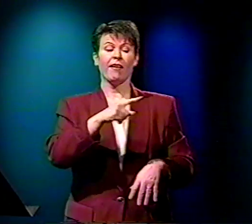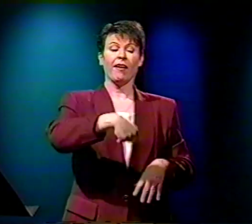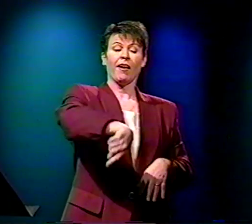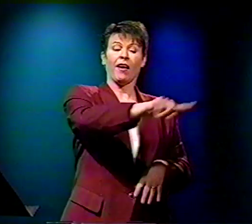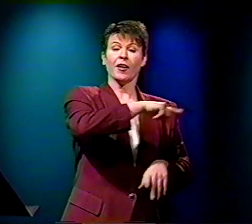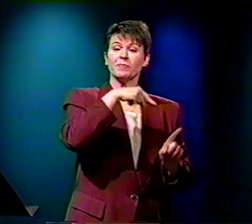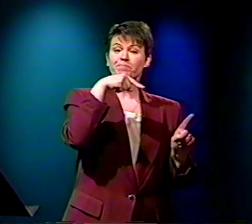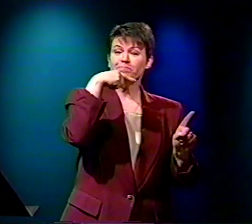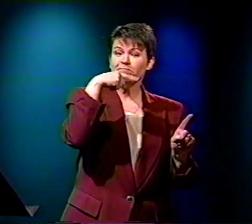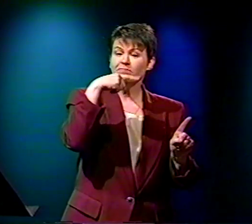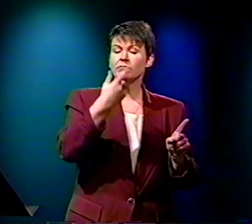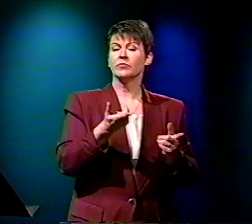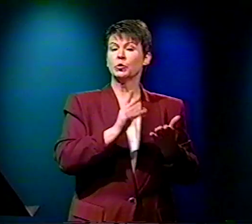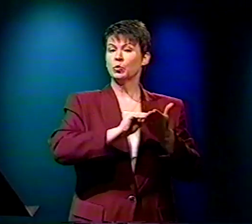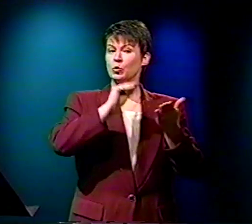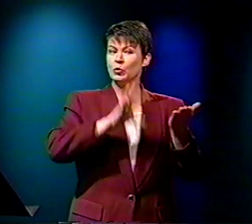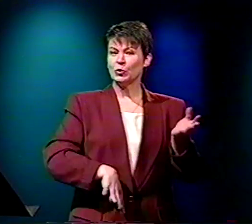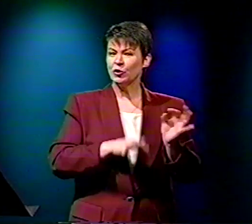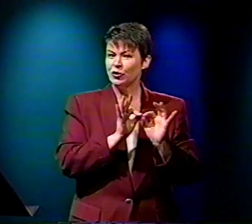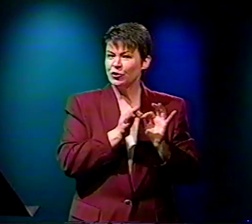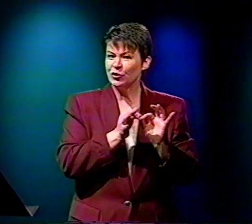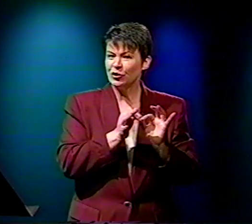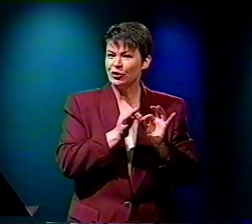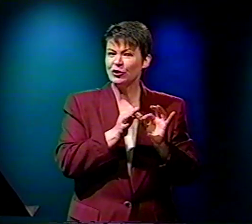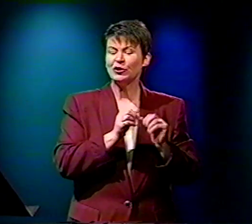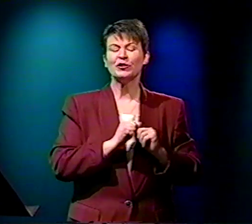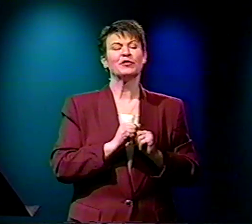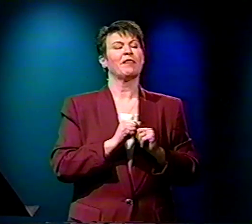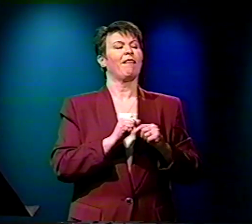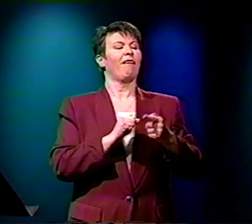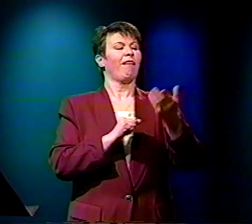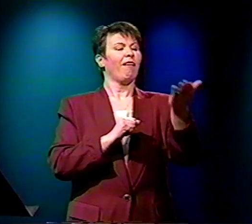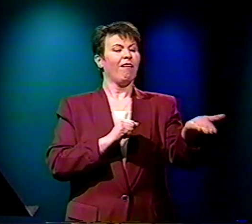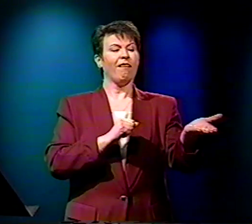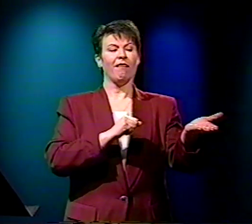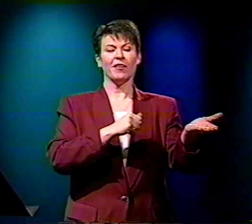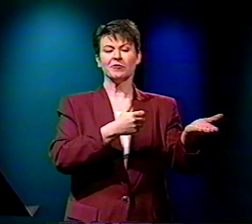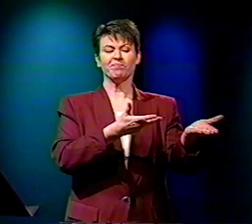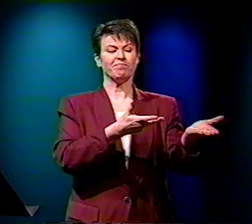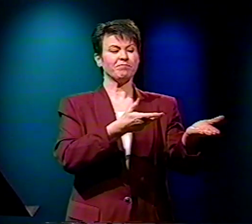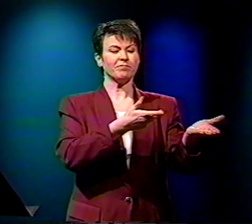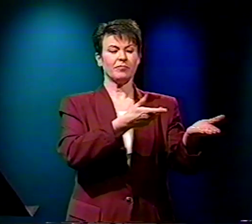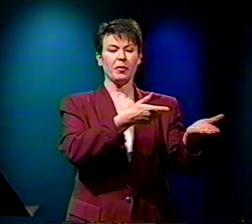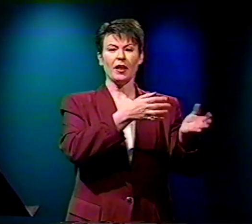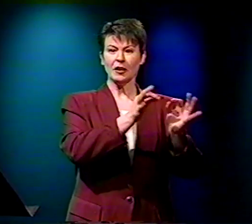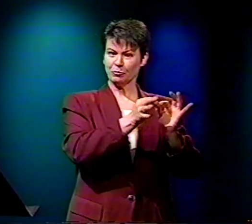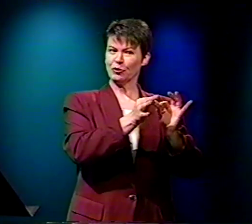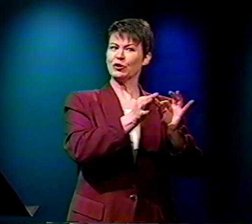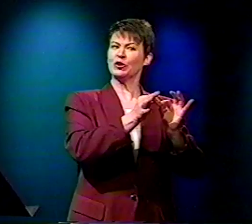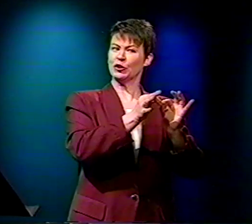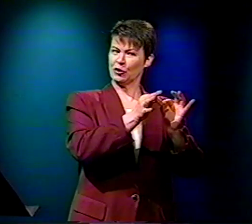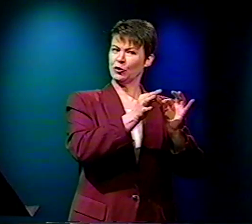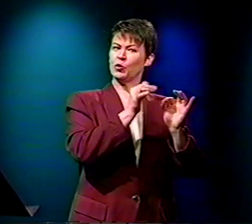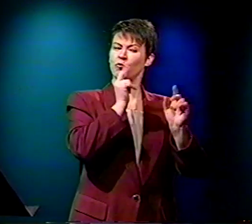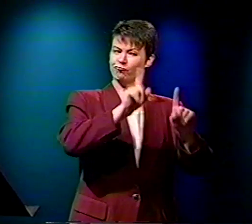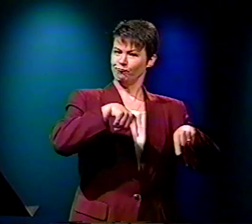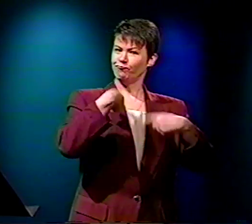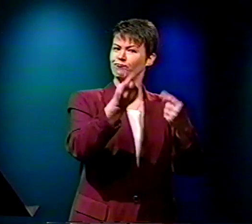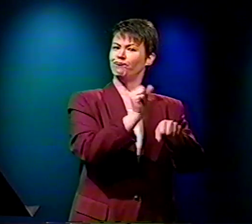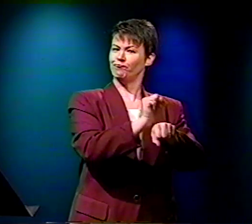deaf people that attended, and the hearing people entailed interpreters, consisted of interpreters who